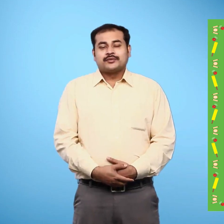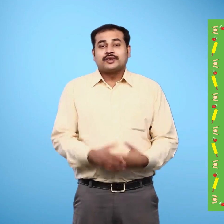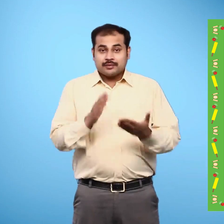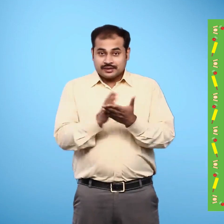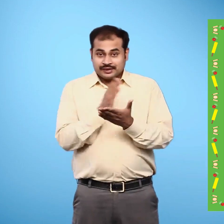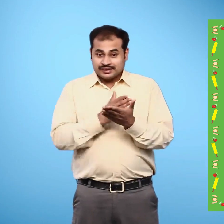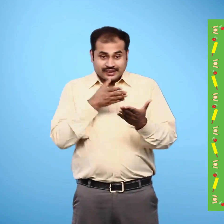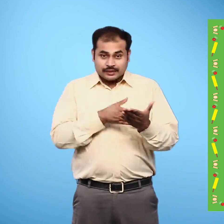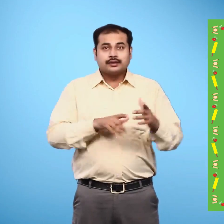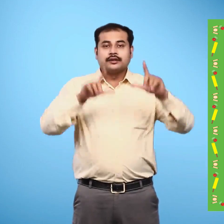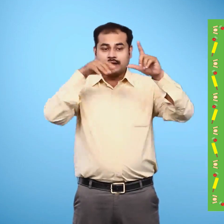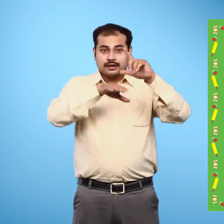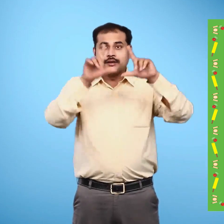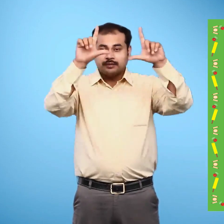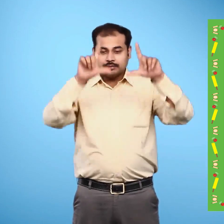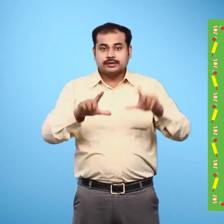with the help of 2 pictures.